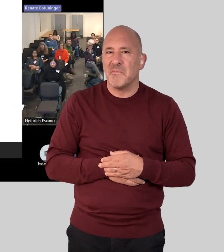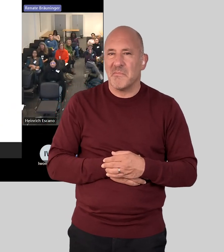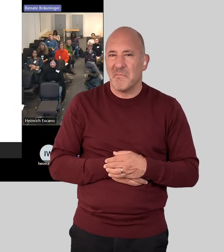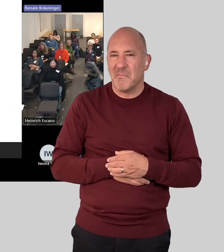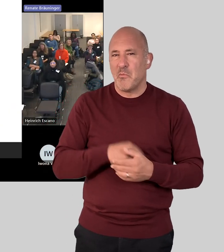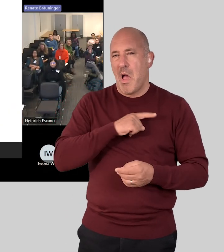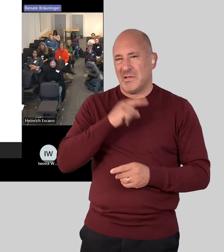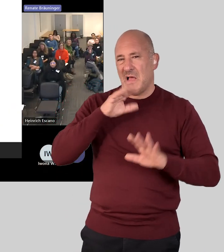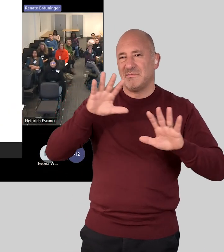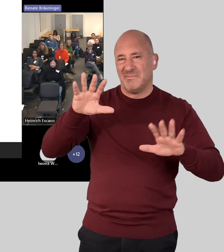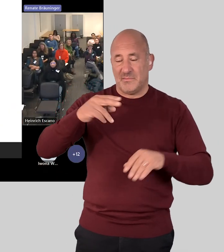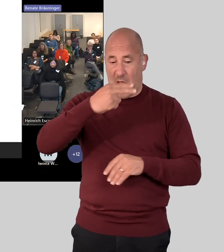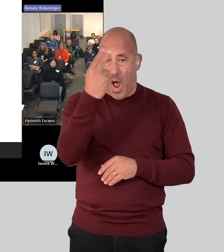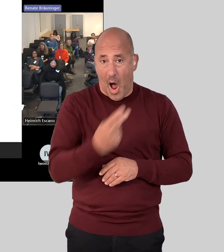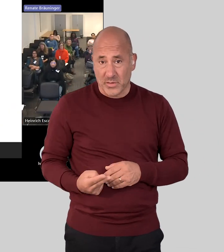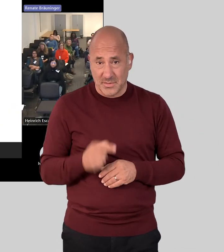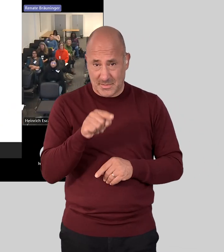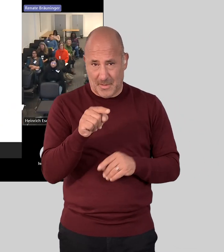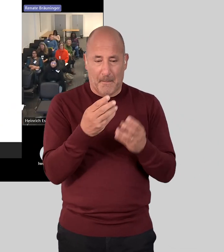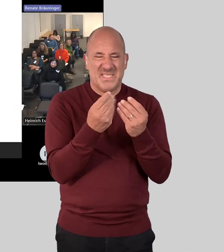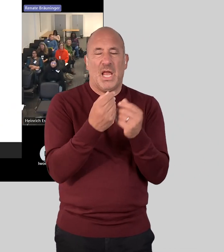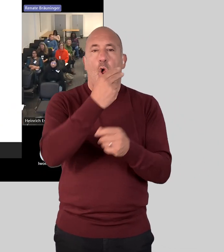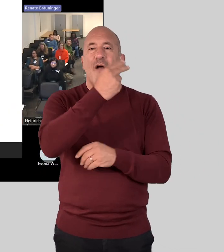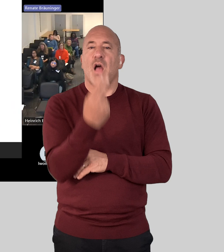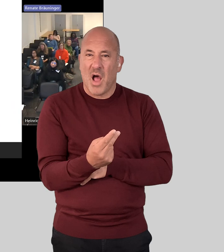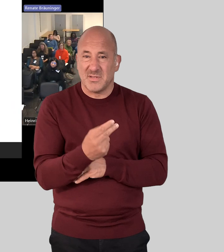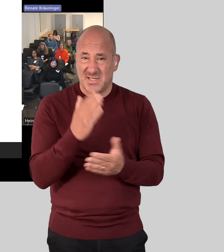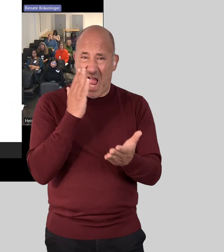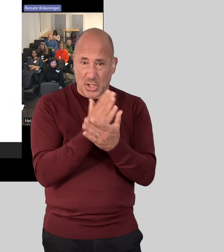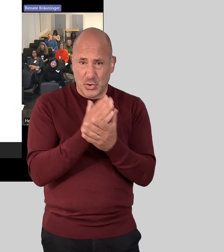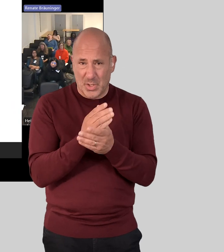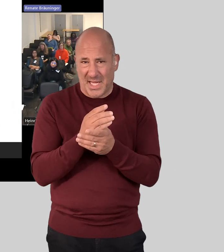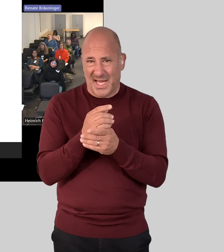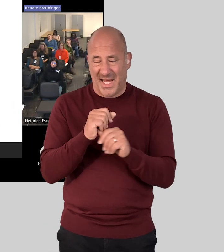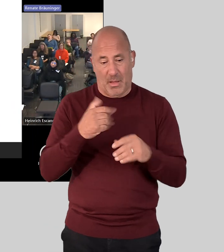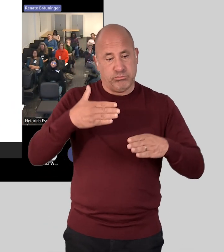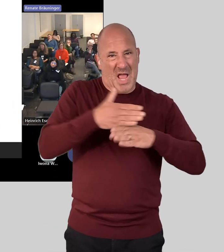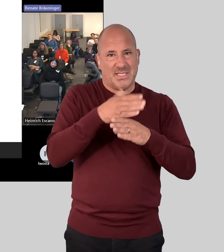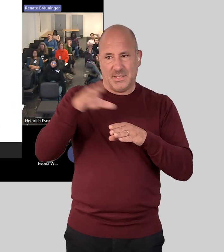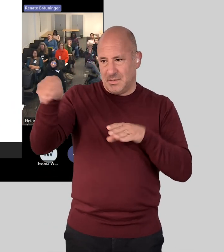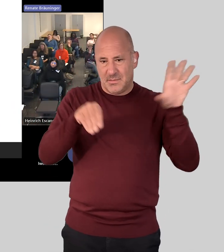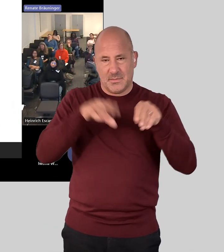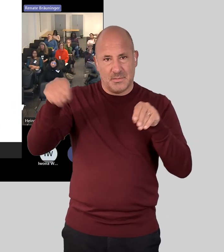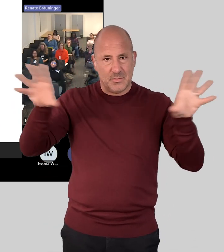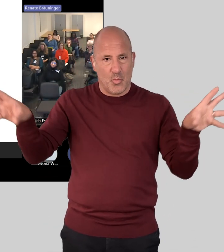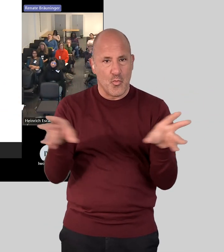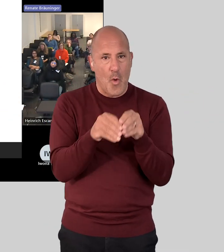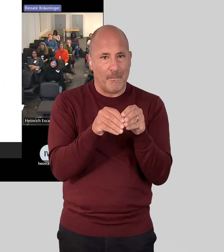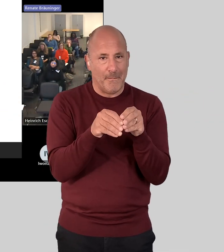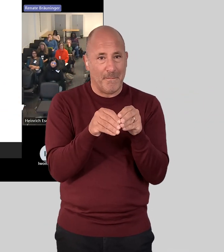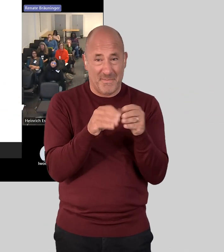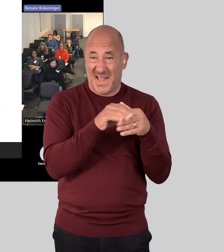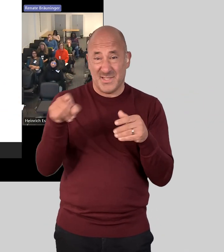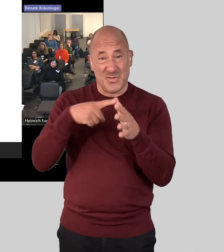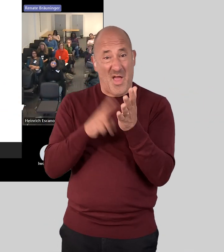distinction, because he would say the material of an art is actually the components of the artistic practice, which would be,